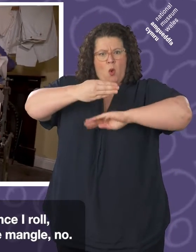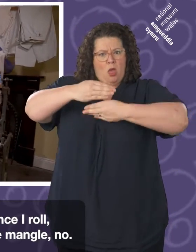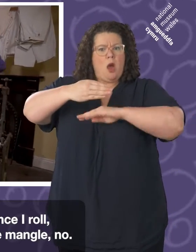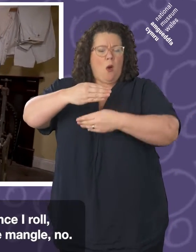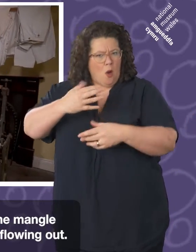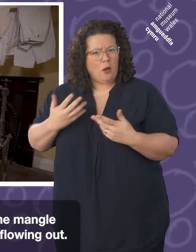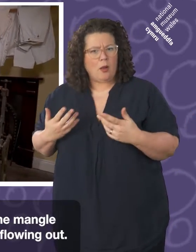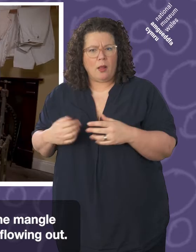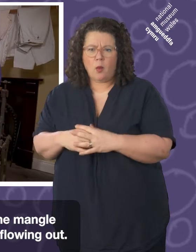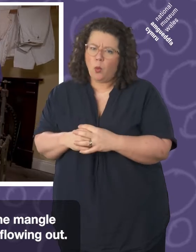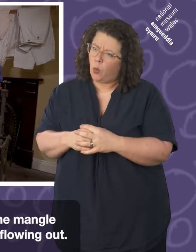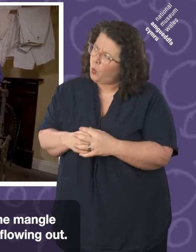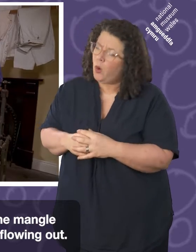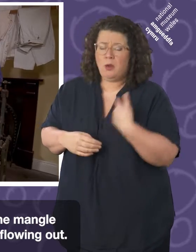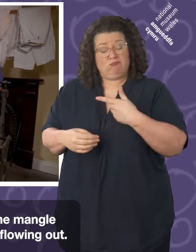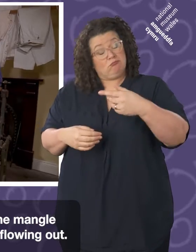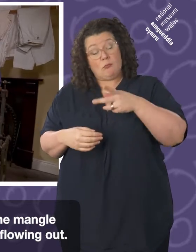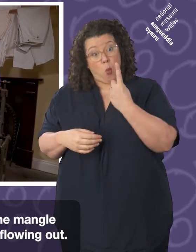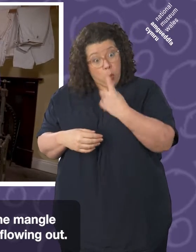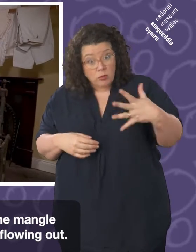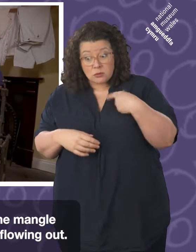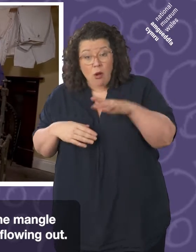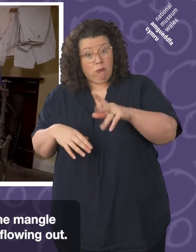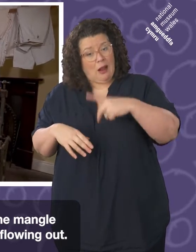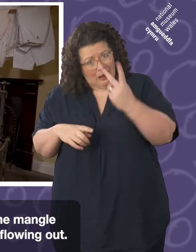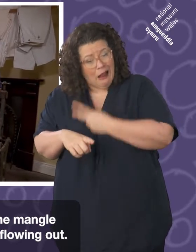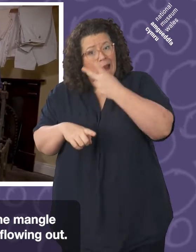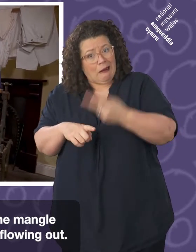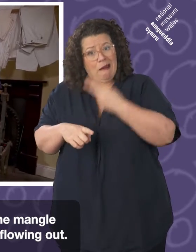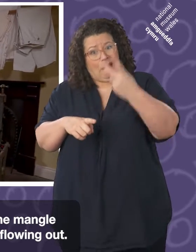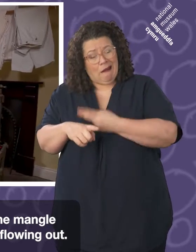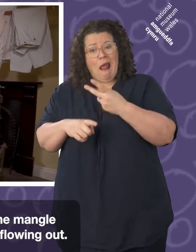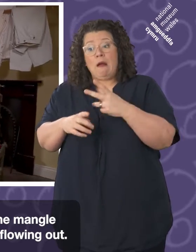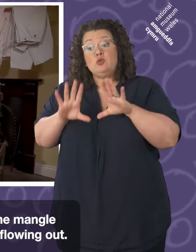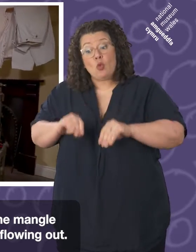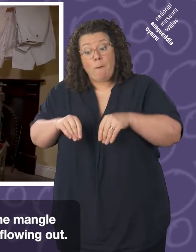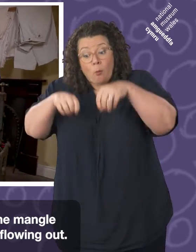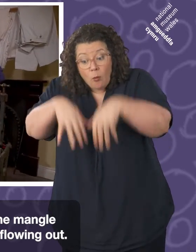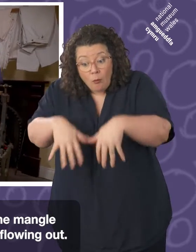the mangle, no. We roll it through the mangle until the water stops flowing out.